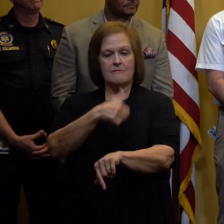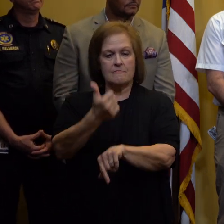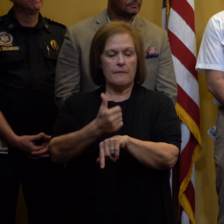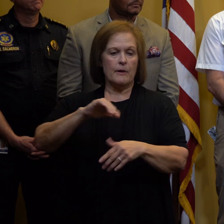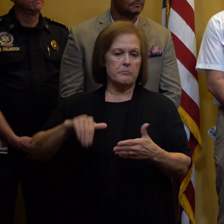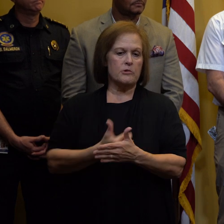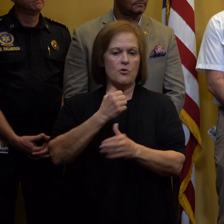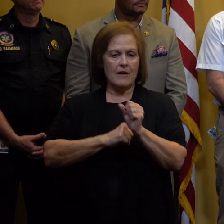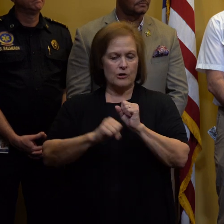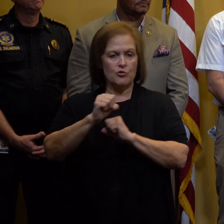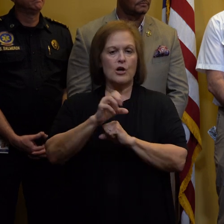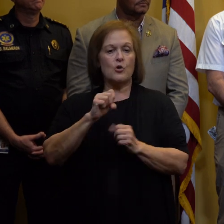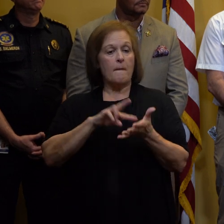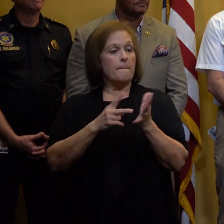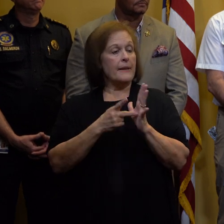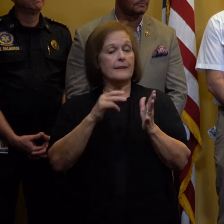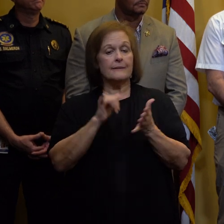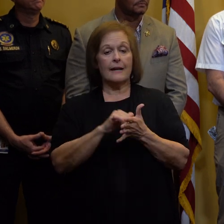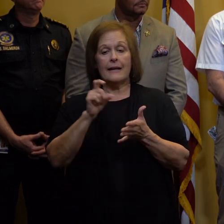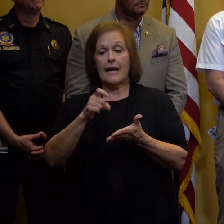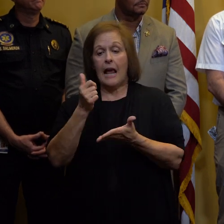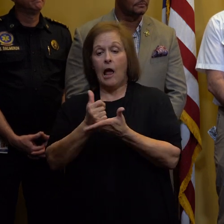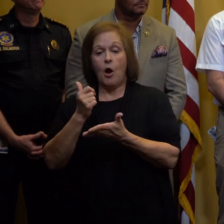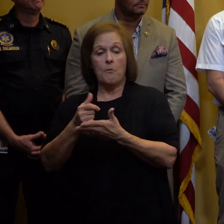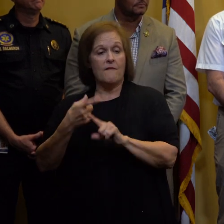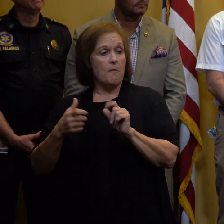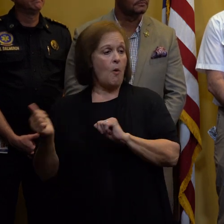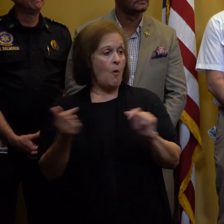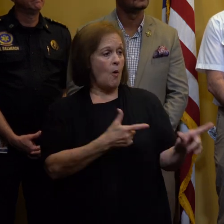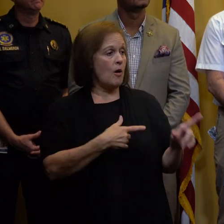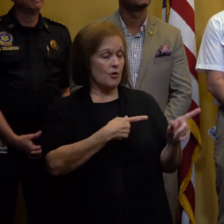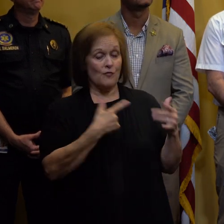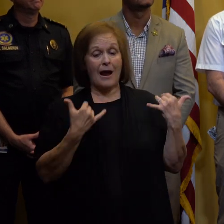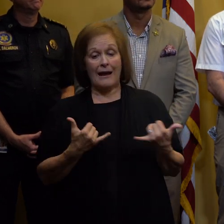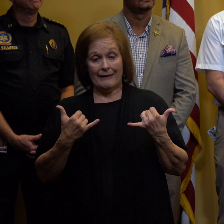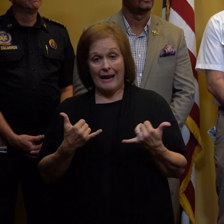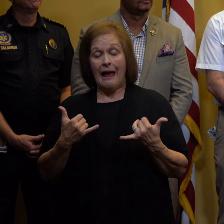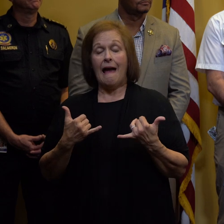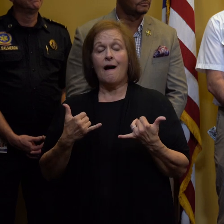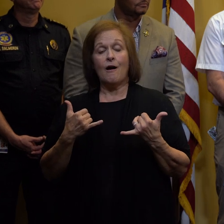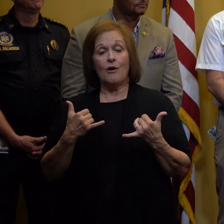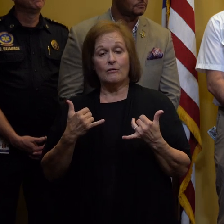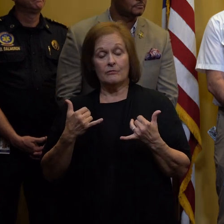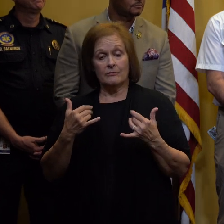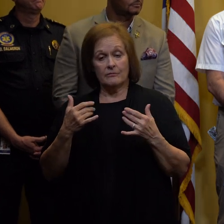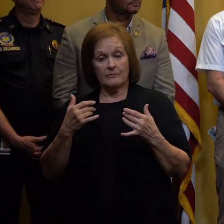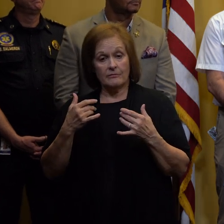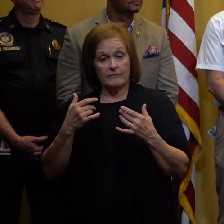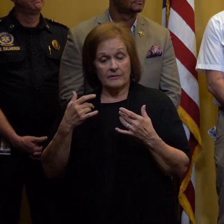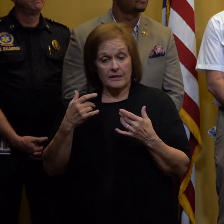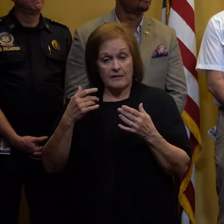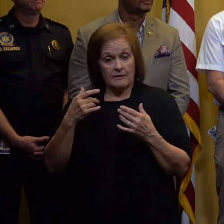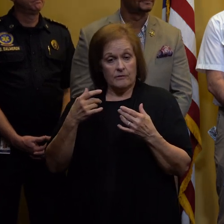going to require some bricklaying from all of us. Mayor Cantrell, you're laying bricks right now by calling attention to the fact that this extreme